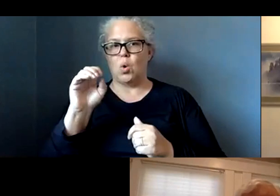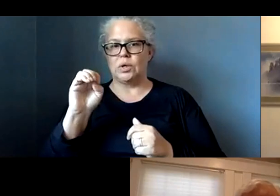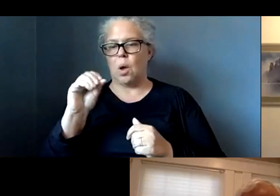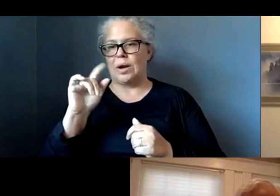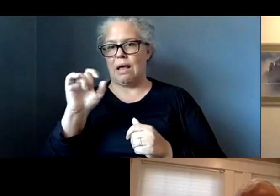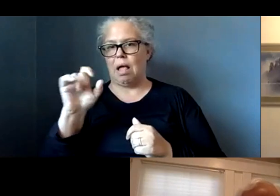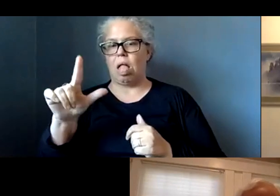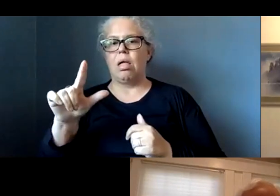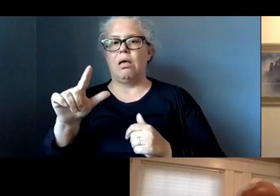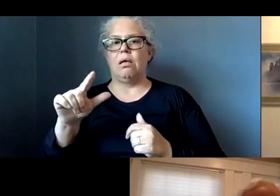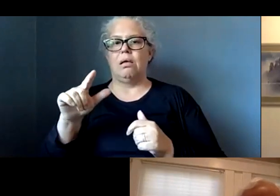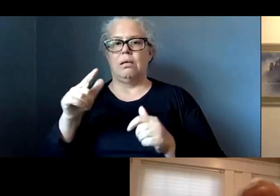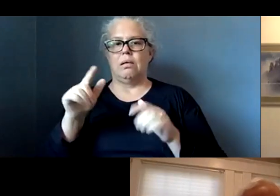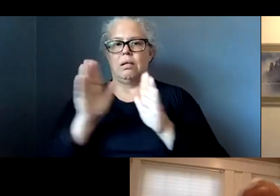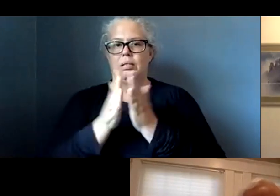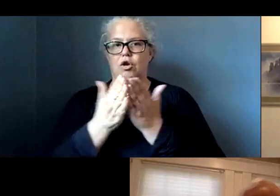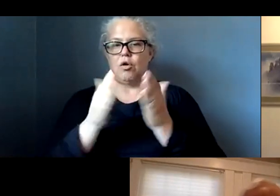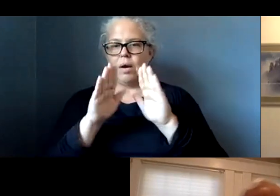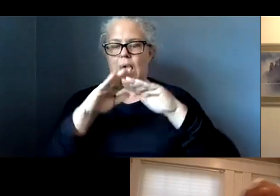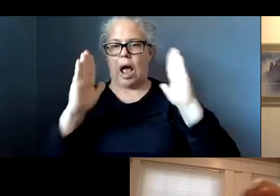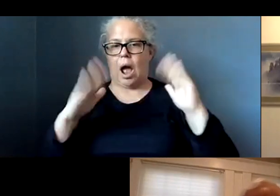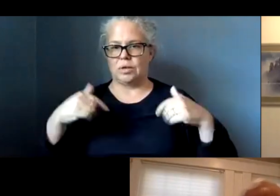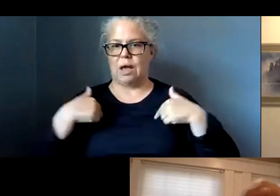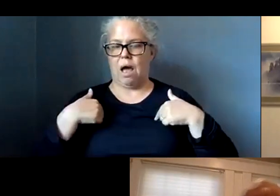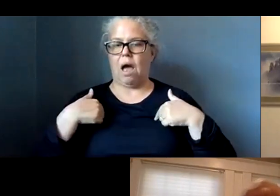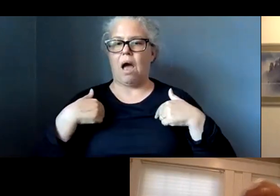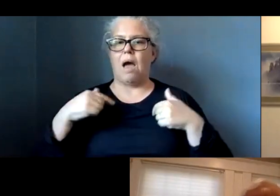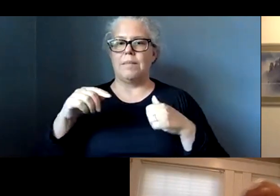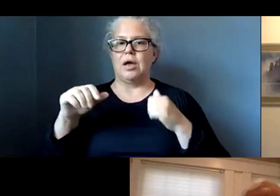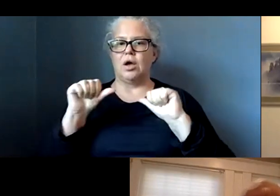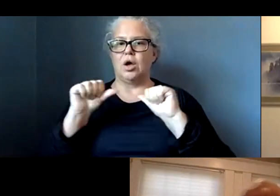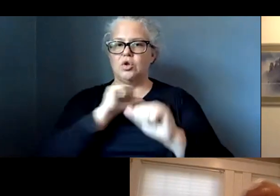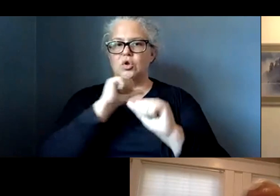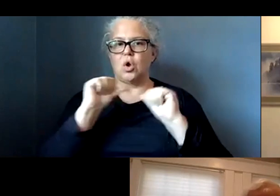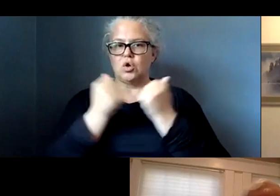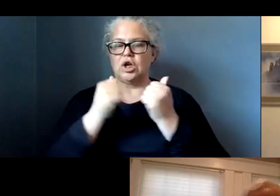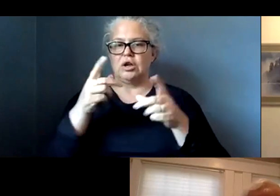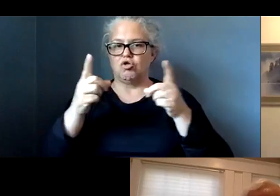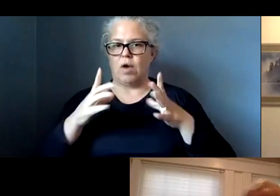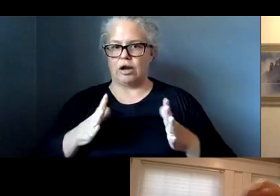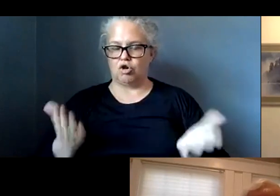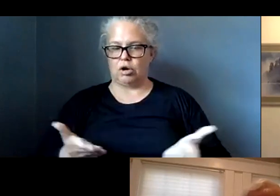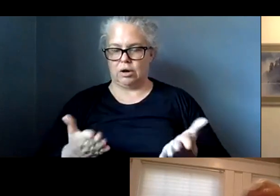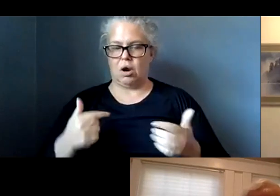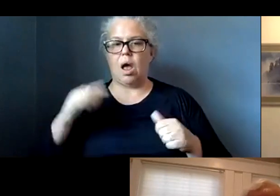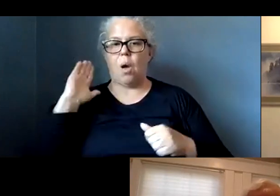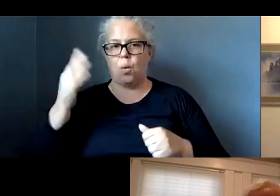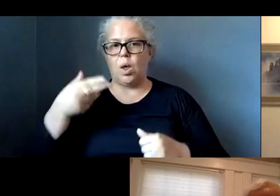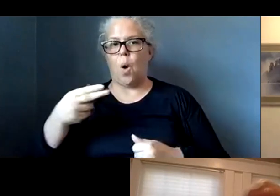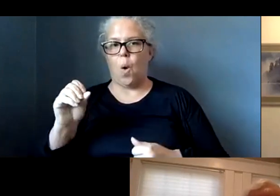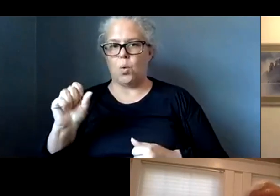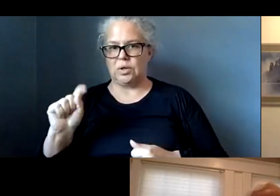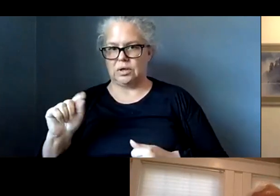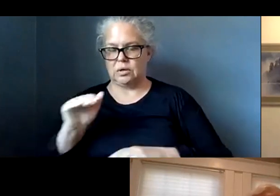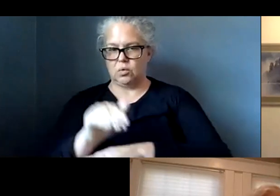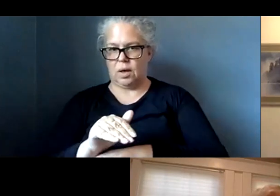Washington College. My name is Roy Kesey. I'm the Associate Director here and I'll be your host this evening. We'd